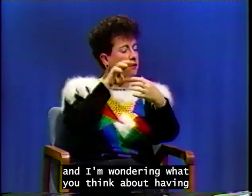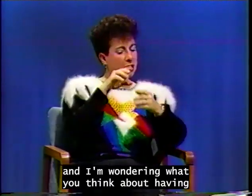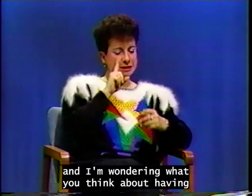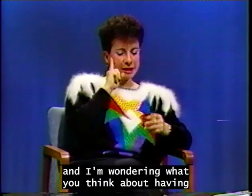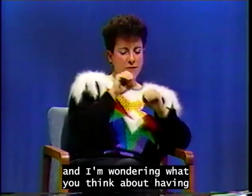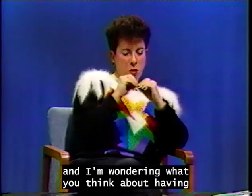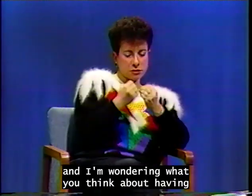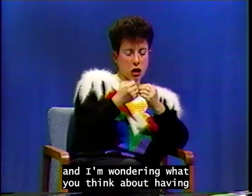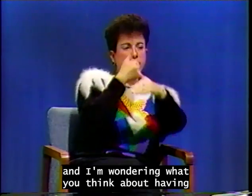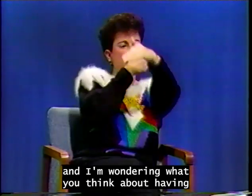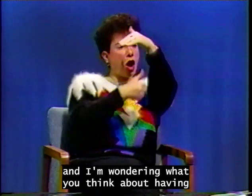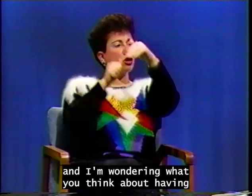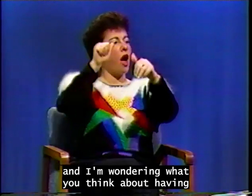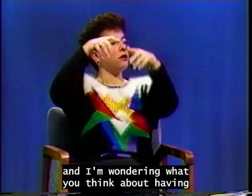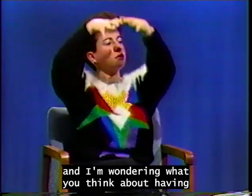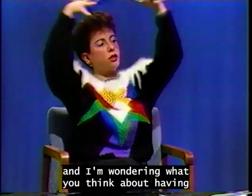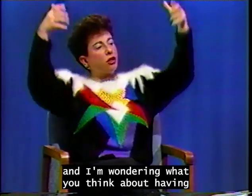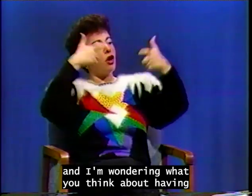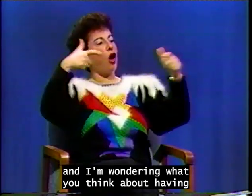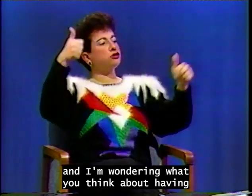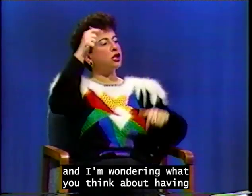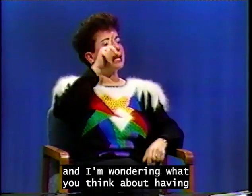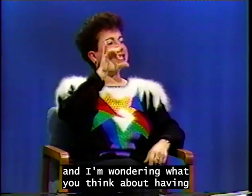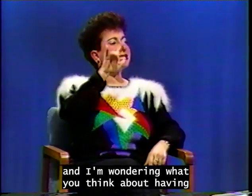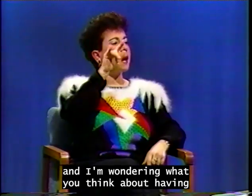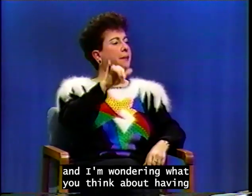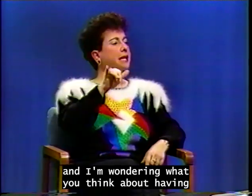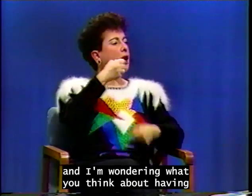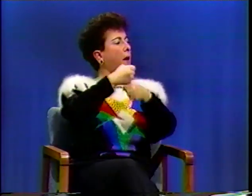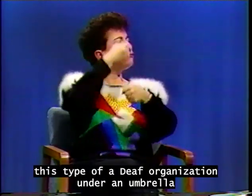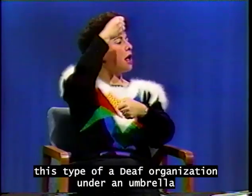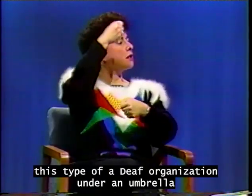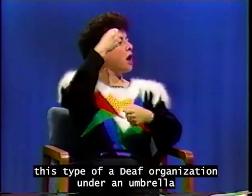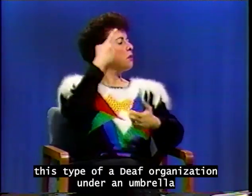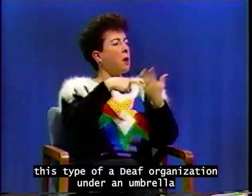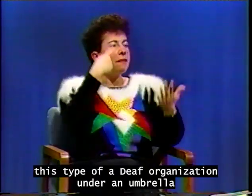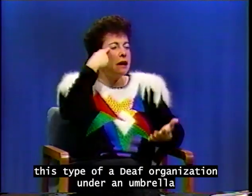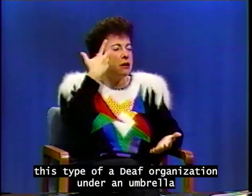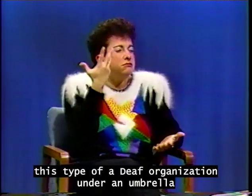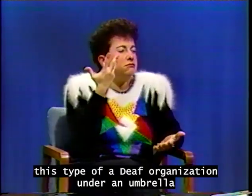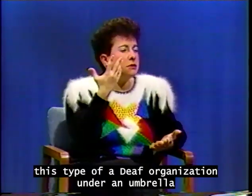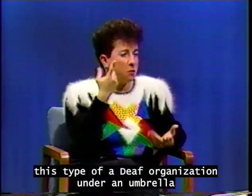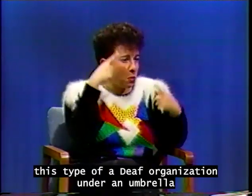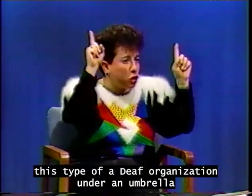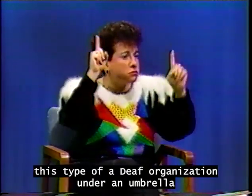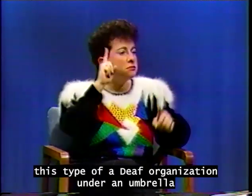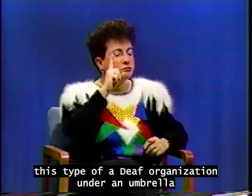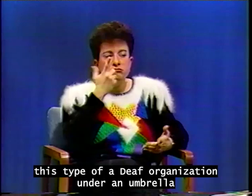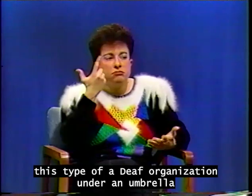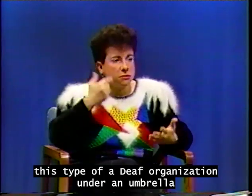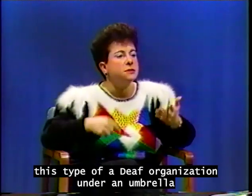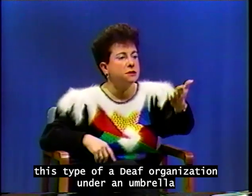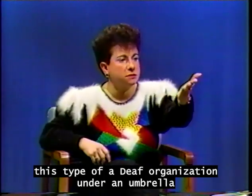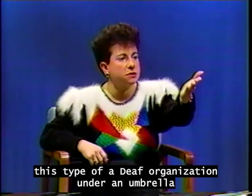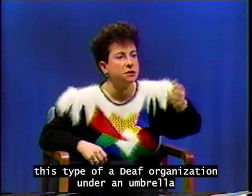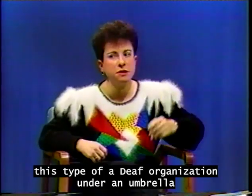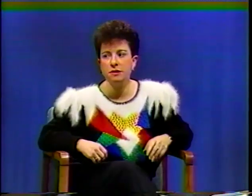wondering what you think about having this type of a deaf organization under an umbrella